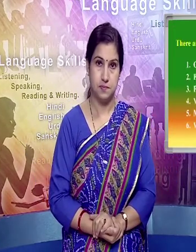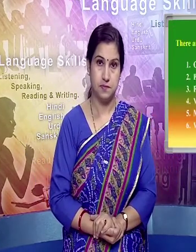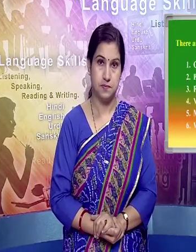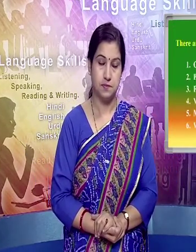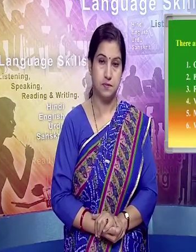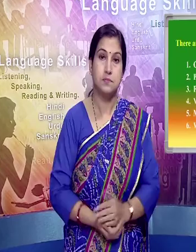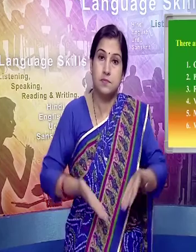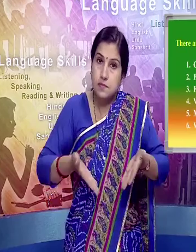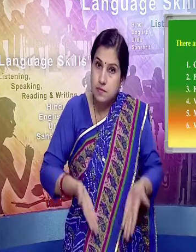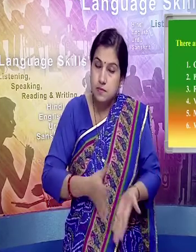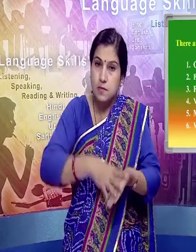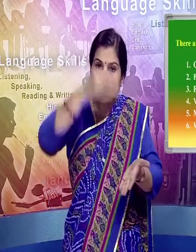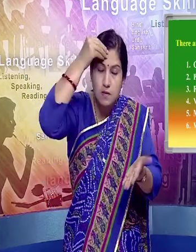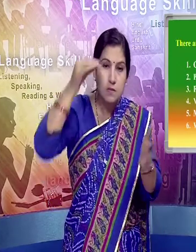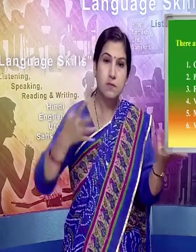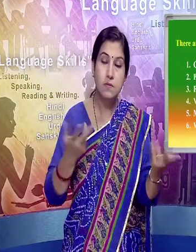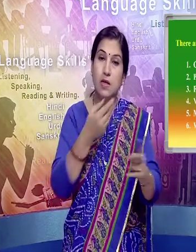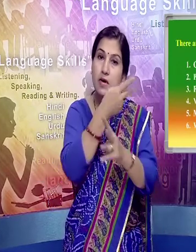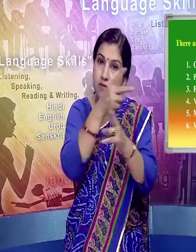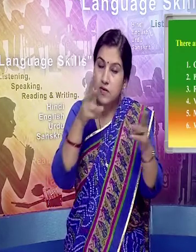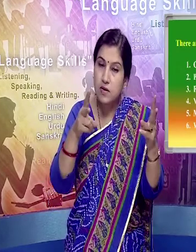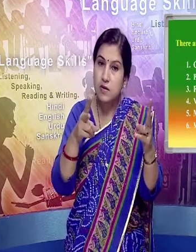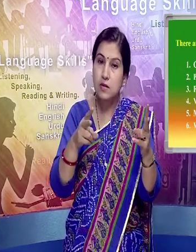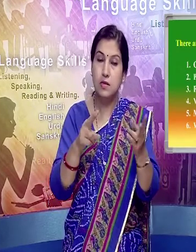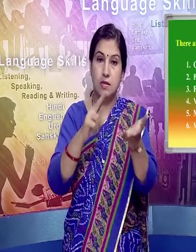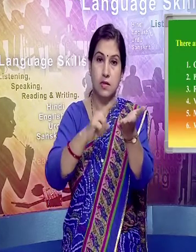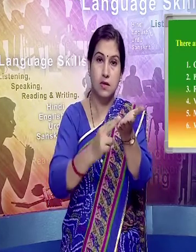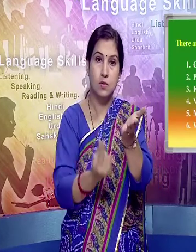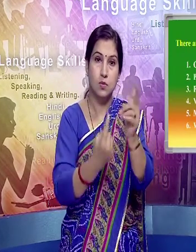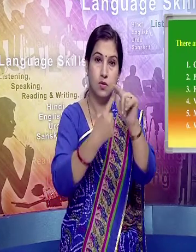Now we will learn different kinds of nutrients.